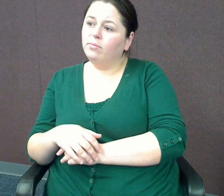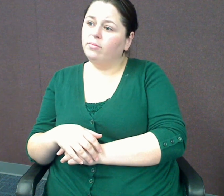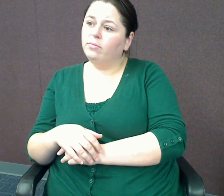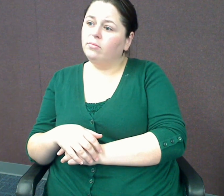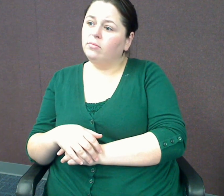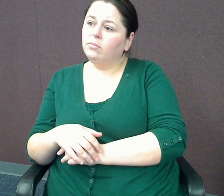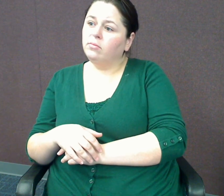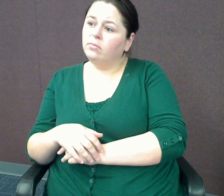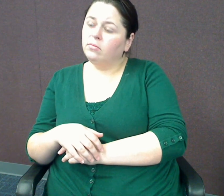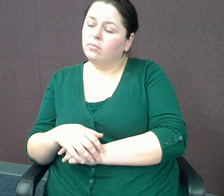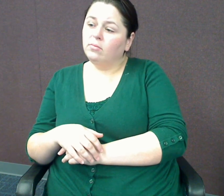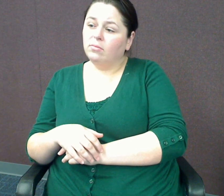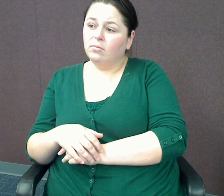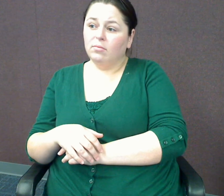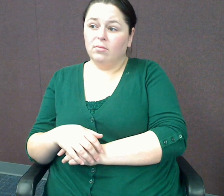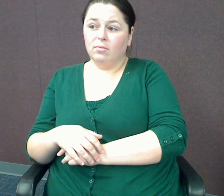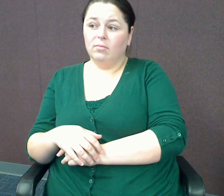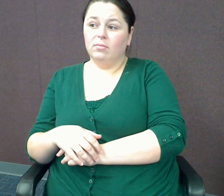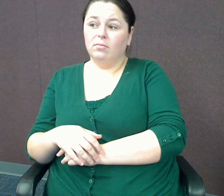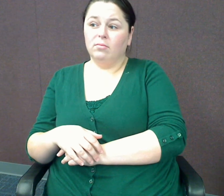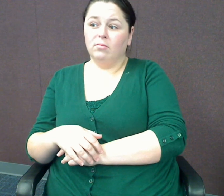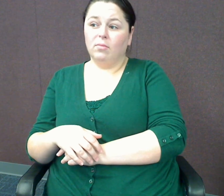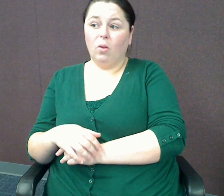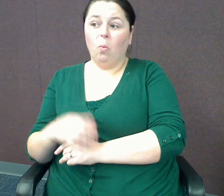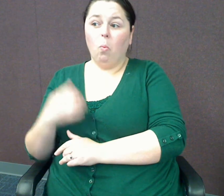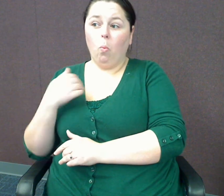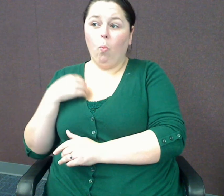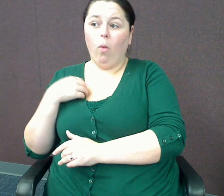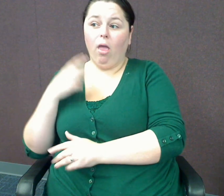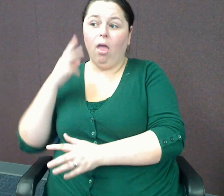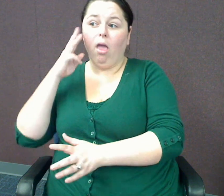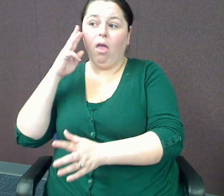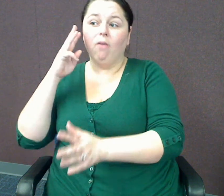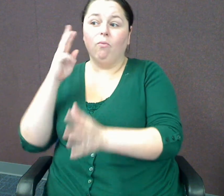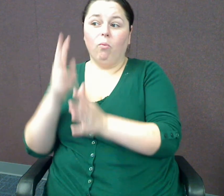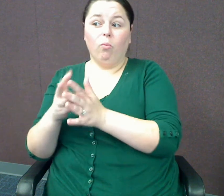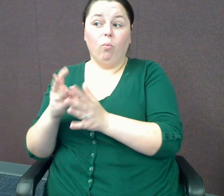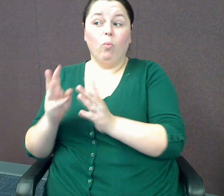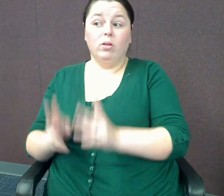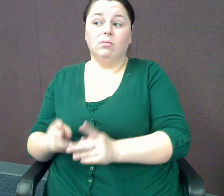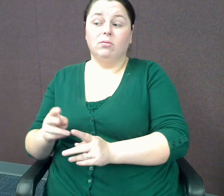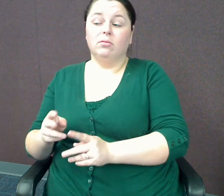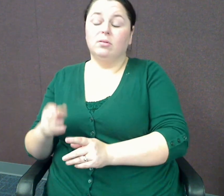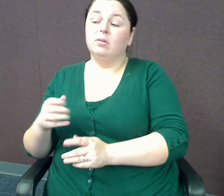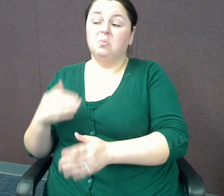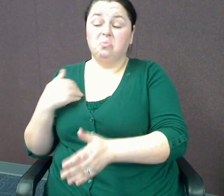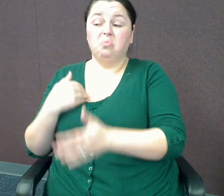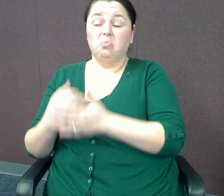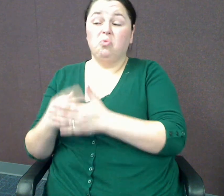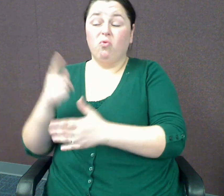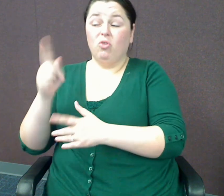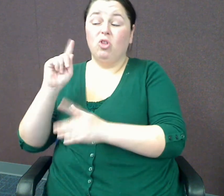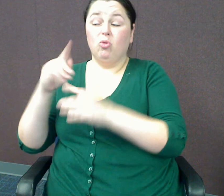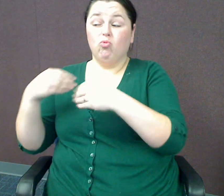Okay, we got witnesses. We talked with people in the store. You do shop there. We know that. But we're not going to play any